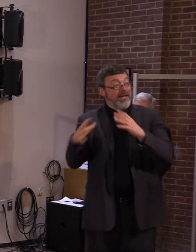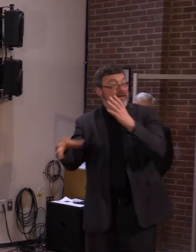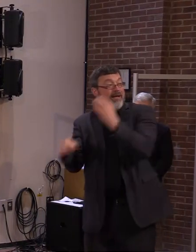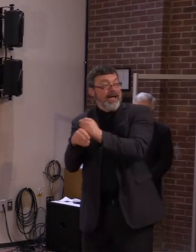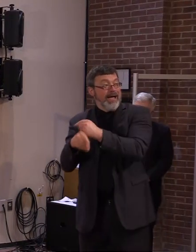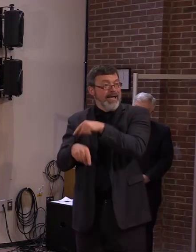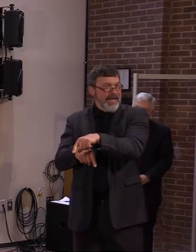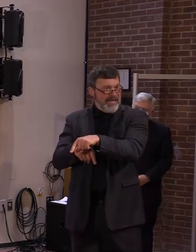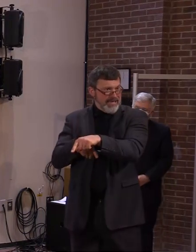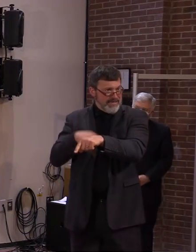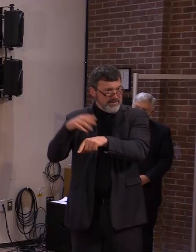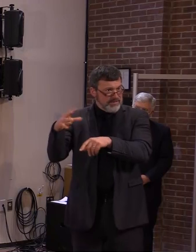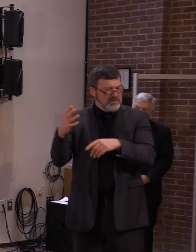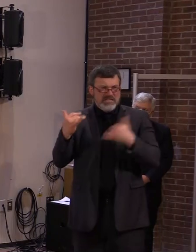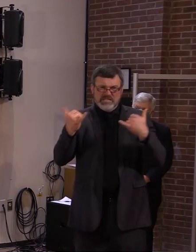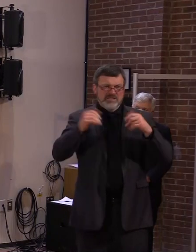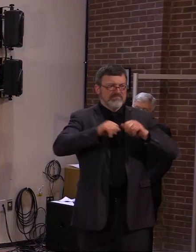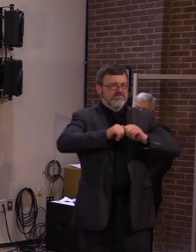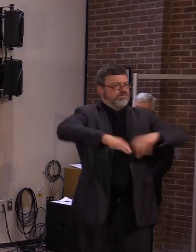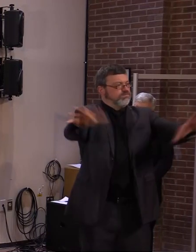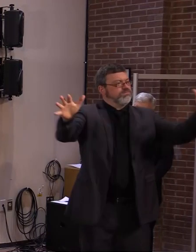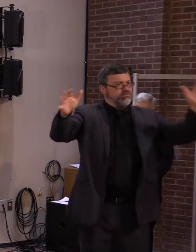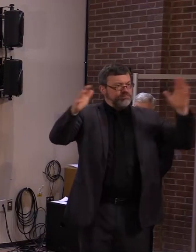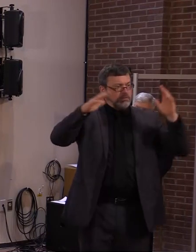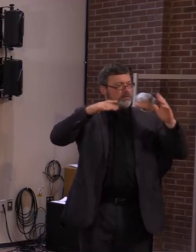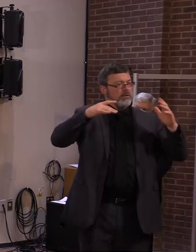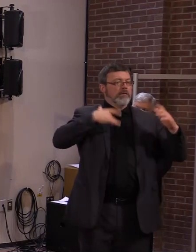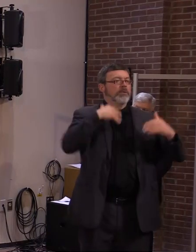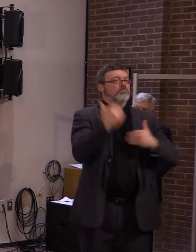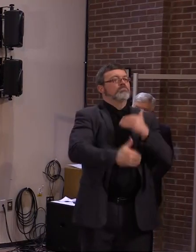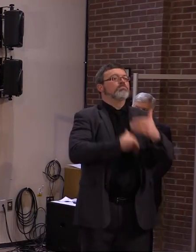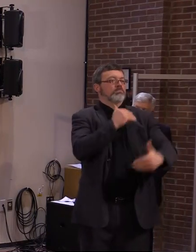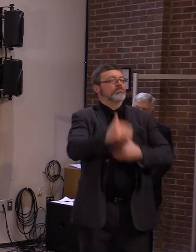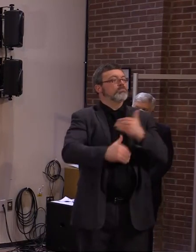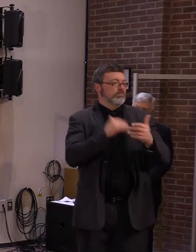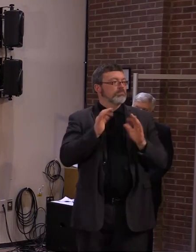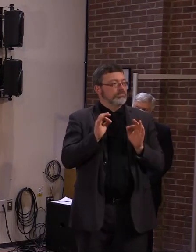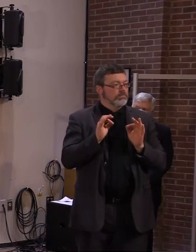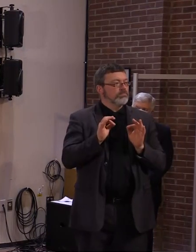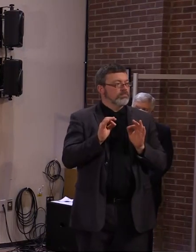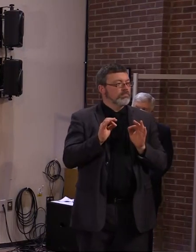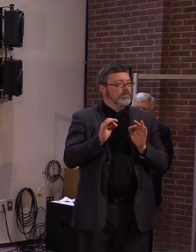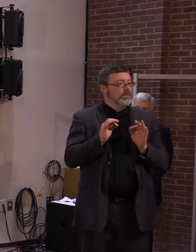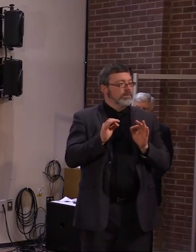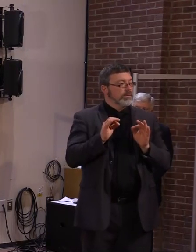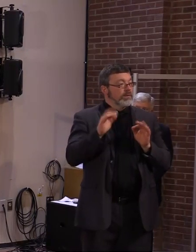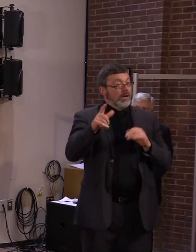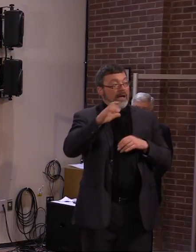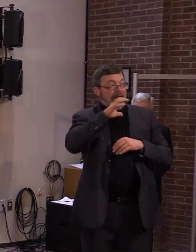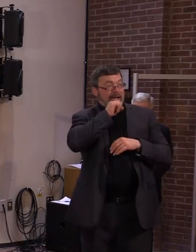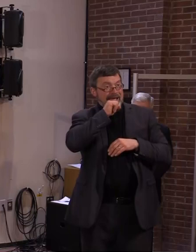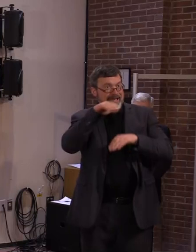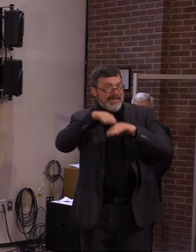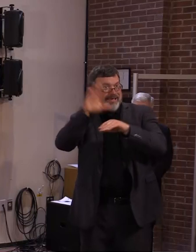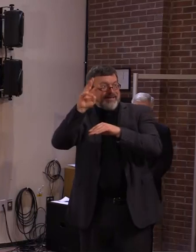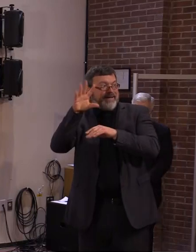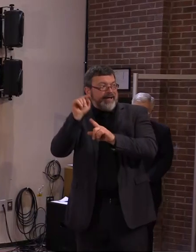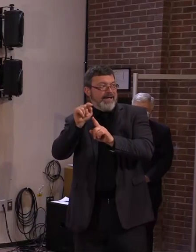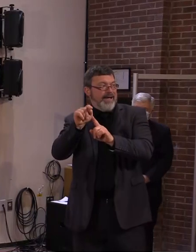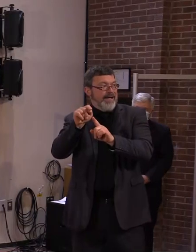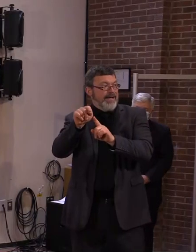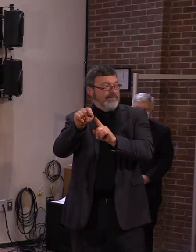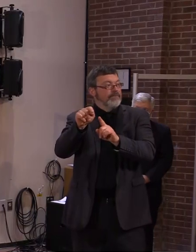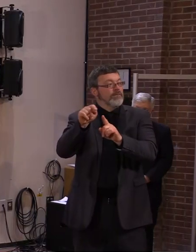that high rate, 60 to 70% in the 65 and older, they are making up 10 or 11% of